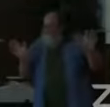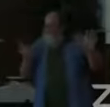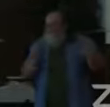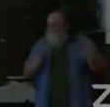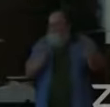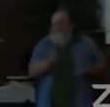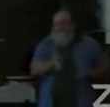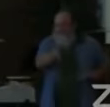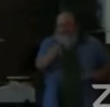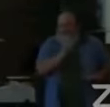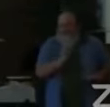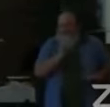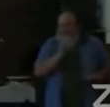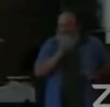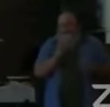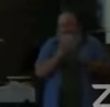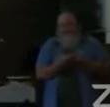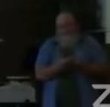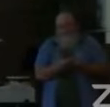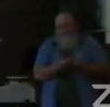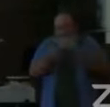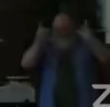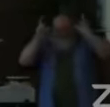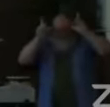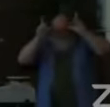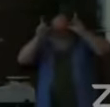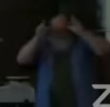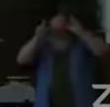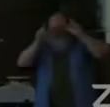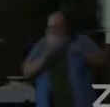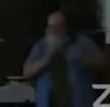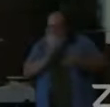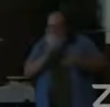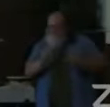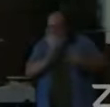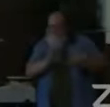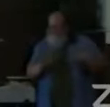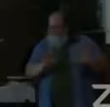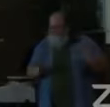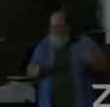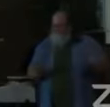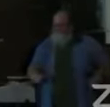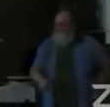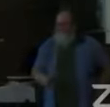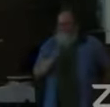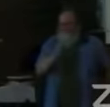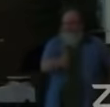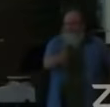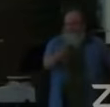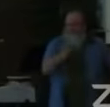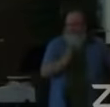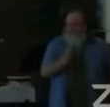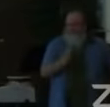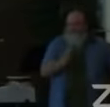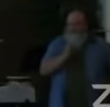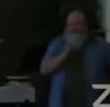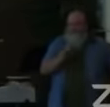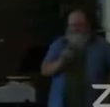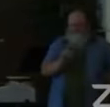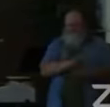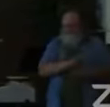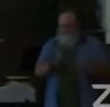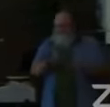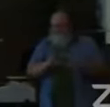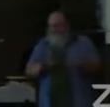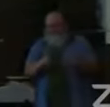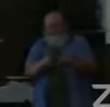has always been, and he always will. God has always lived forever. So God, there is no one that can compare to God.